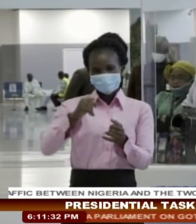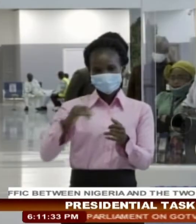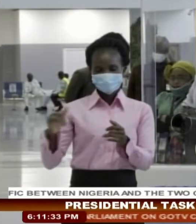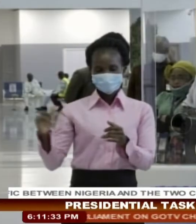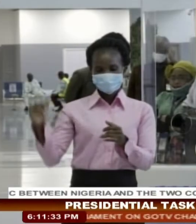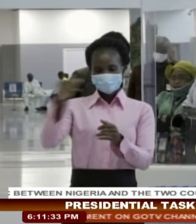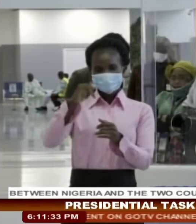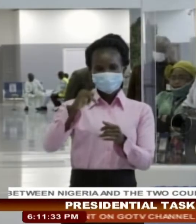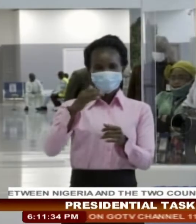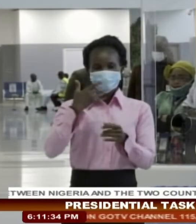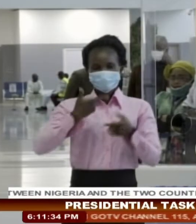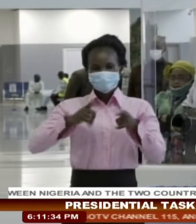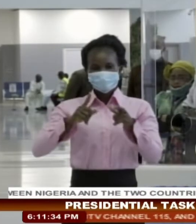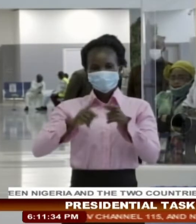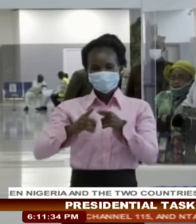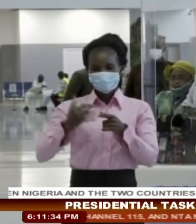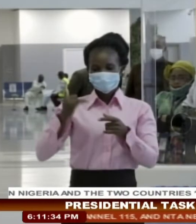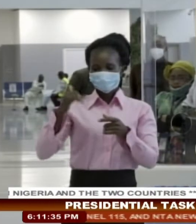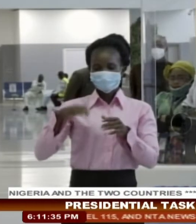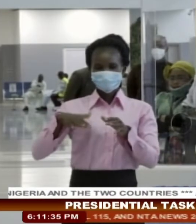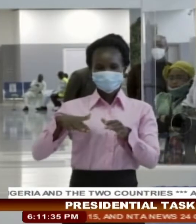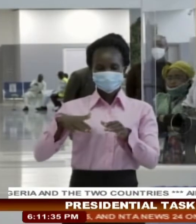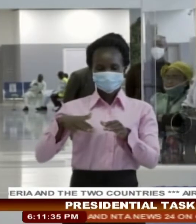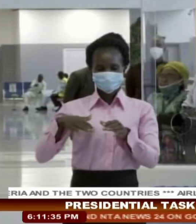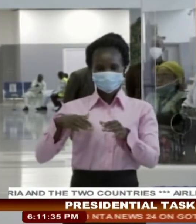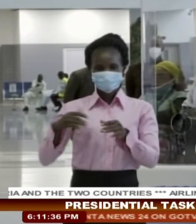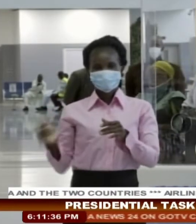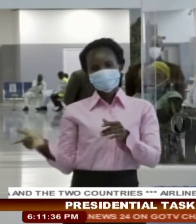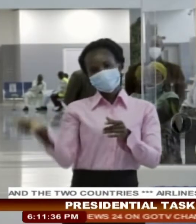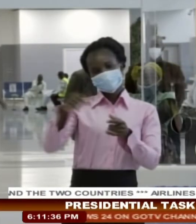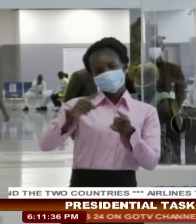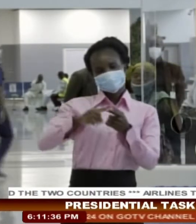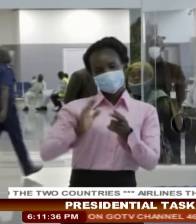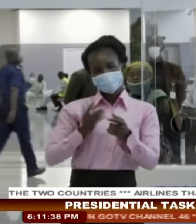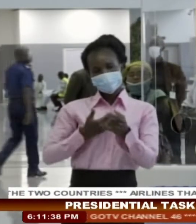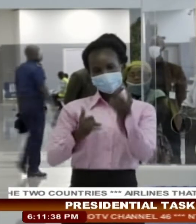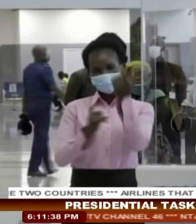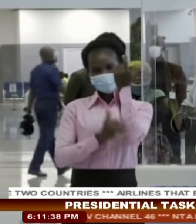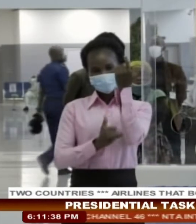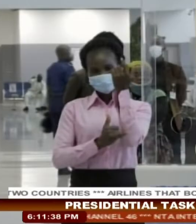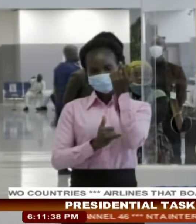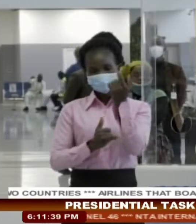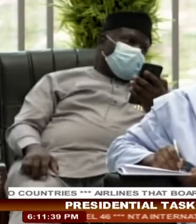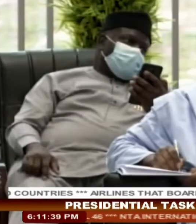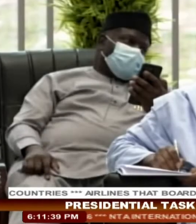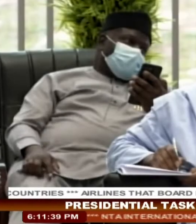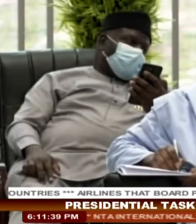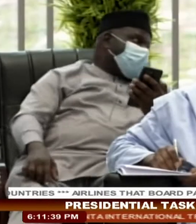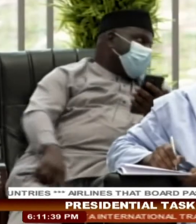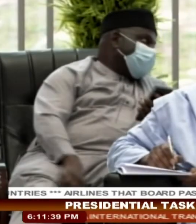fly in. What's the rationale of allowing them to come in? Thank you.